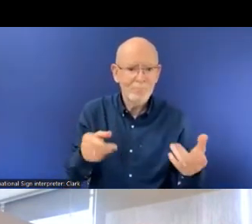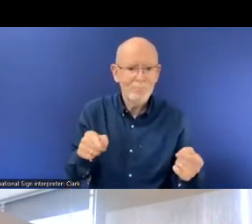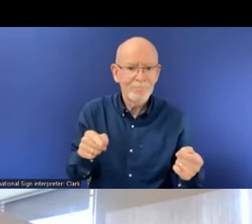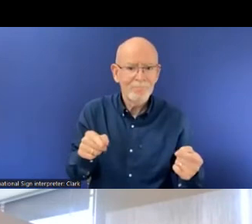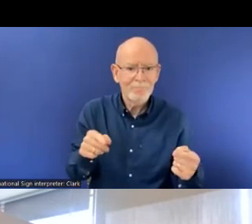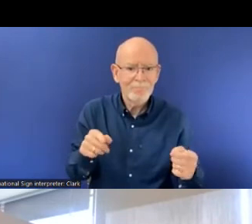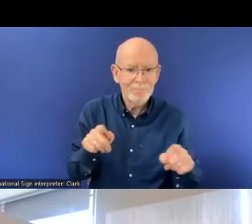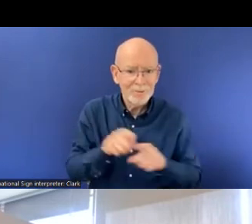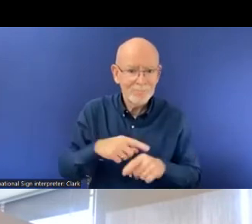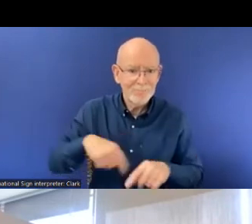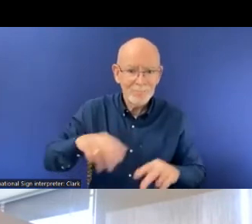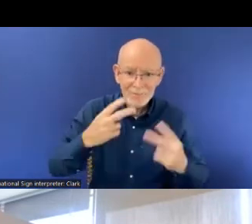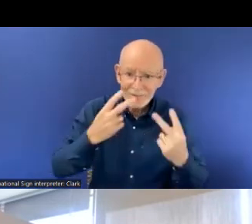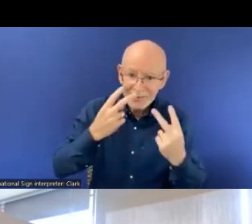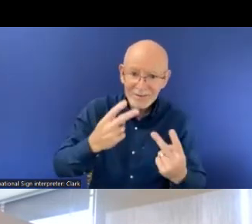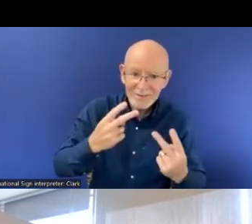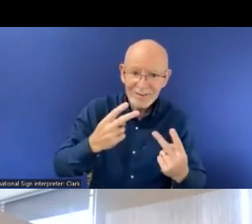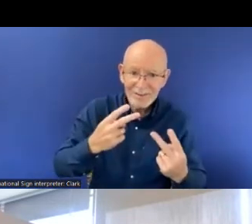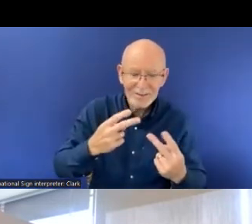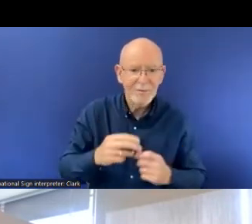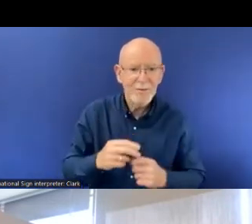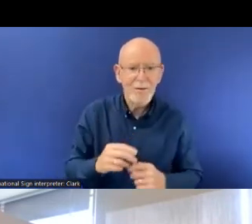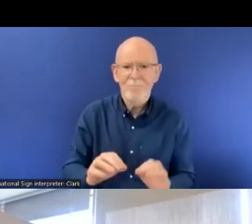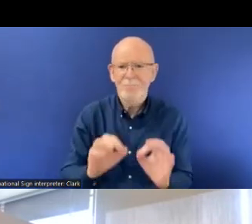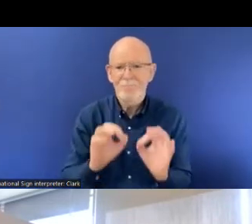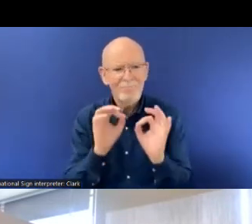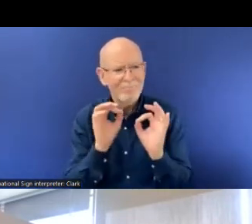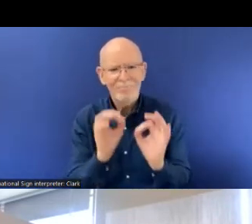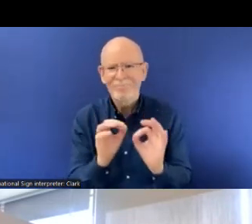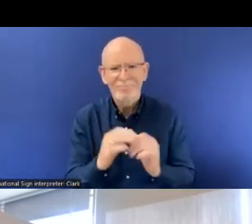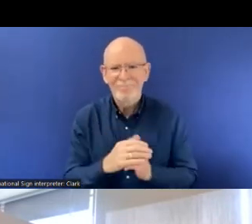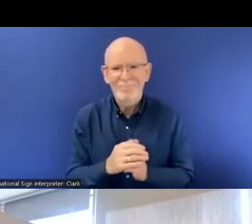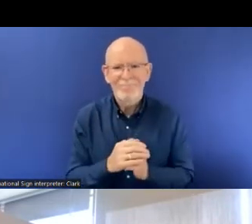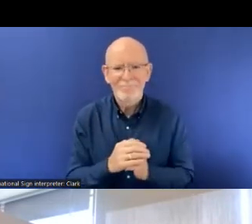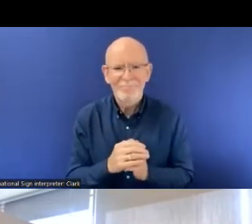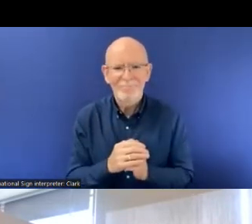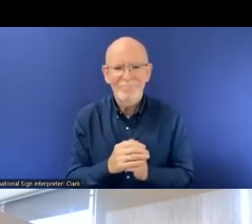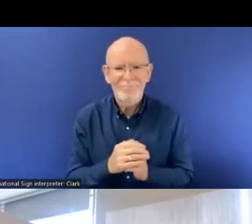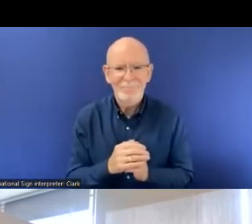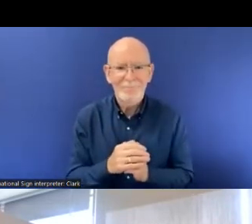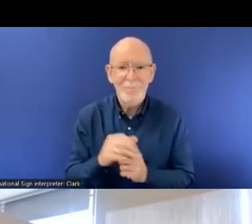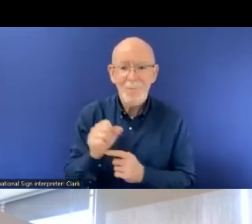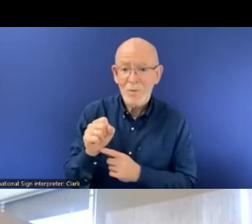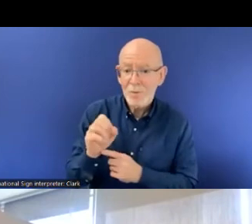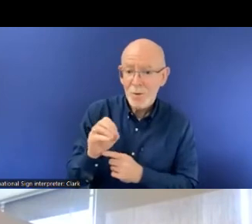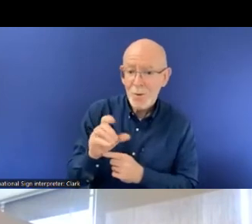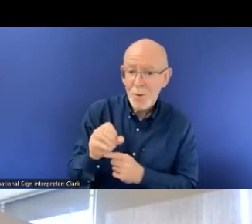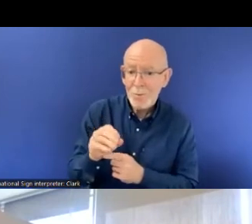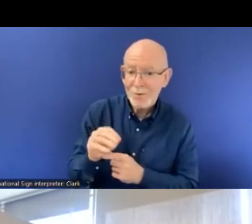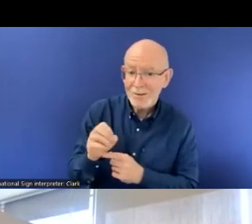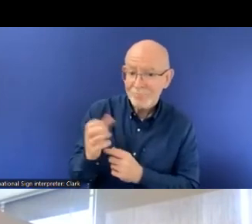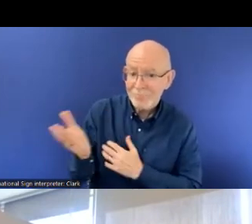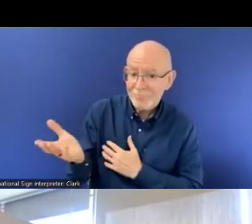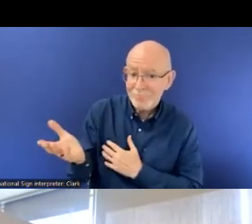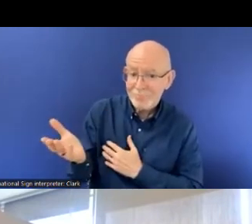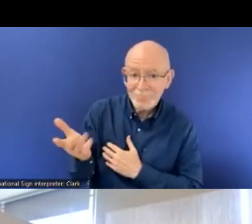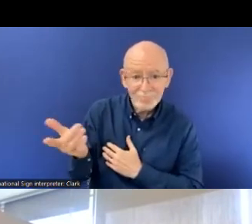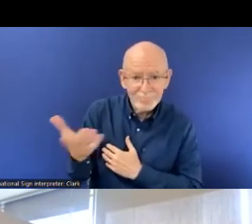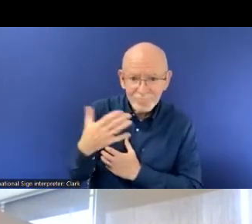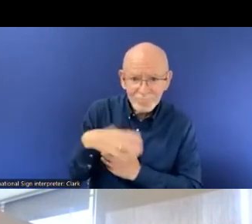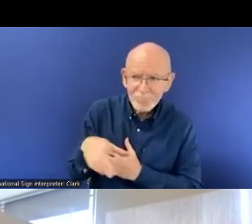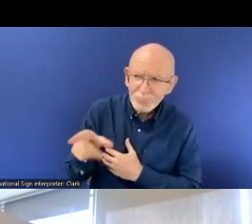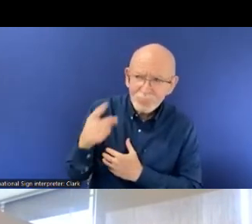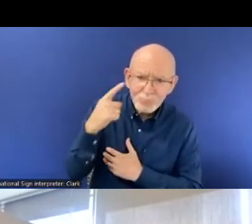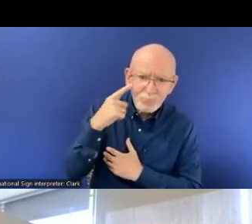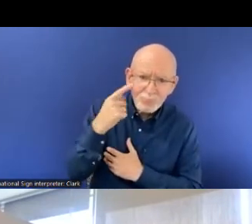going. It'd probably be the same as Priya. Partnerships. Partnerships are incredibly critical across the entire spectrum. We have to include